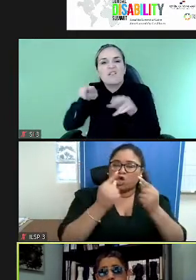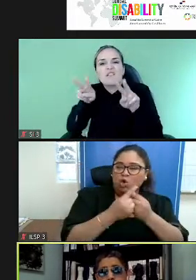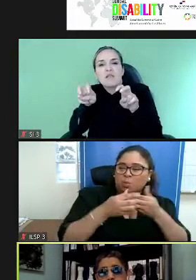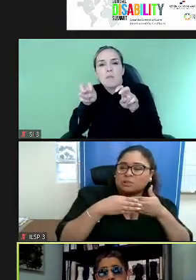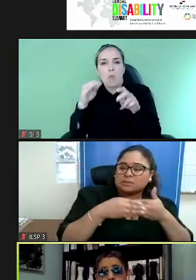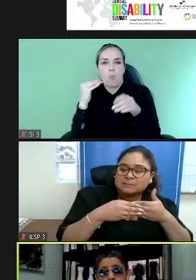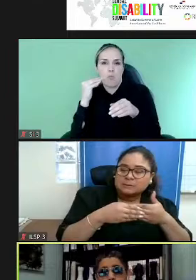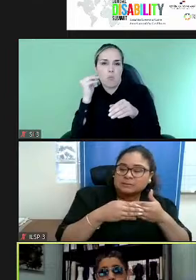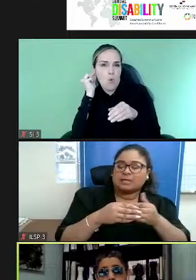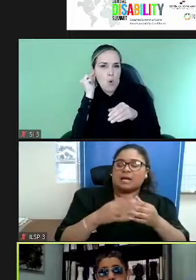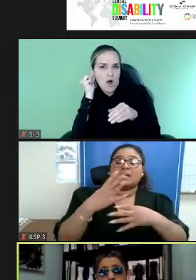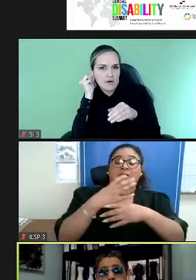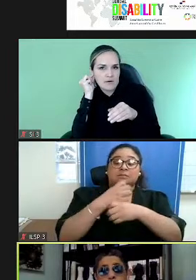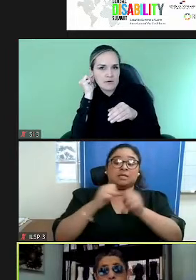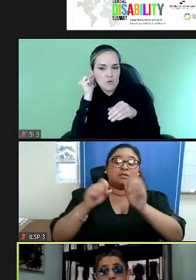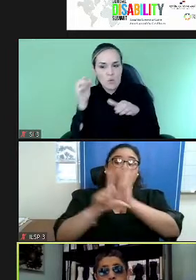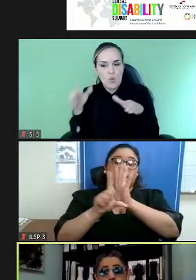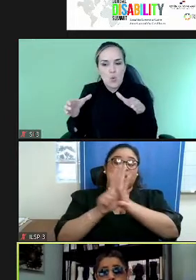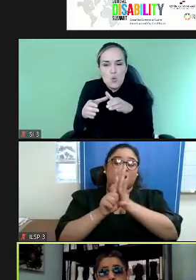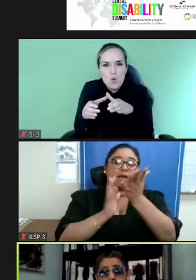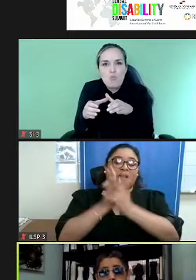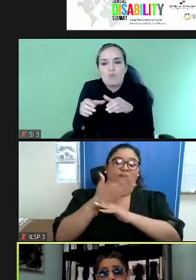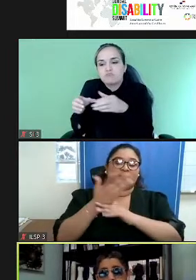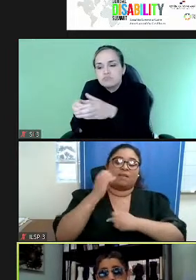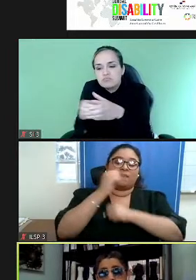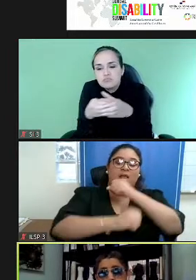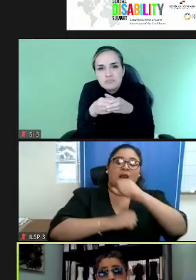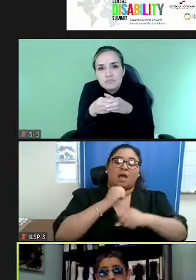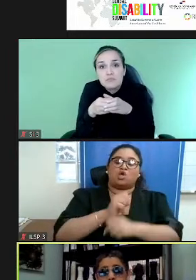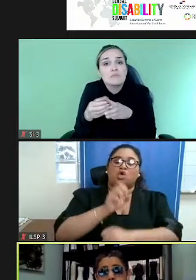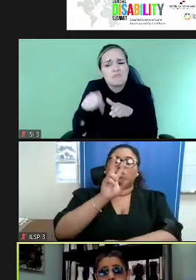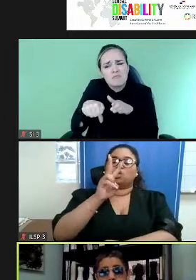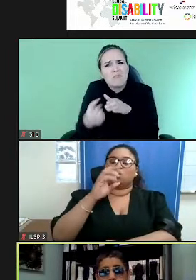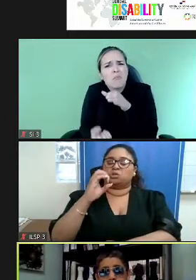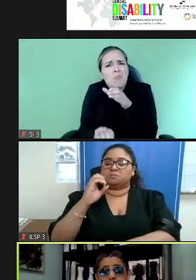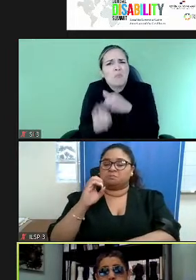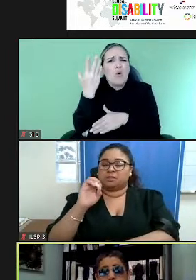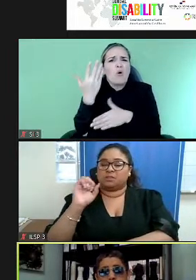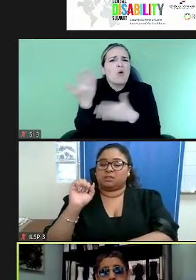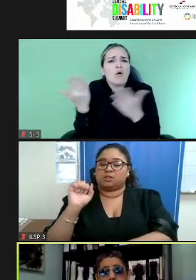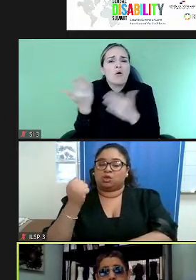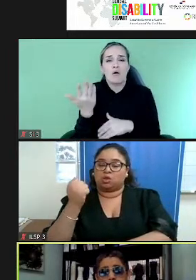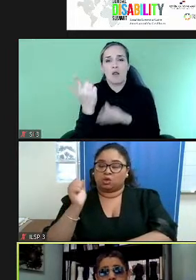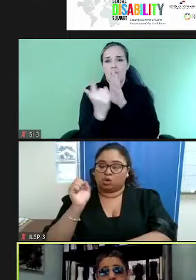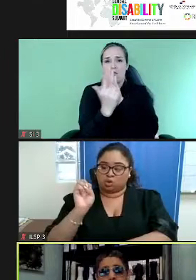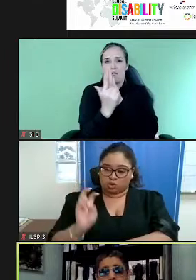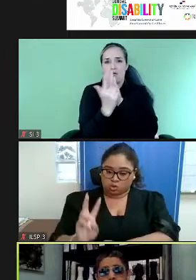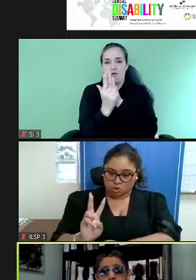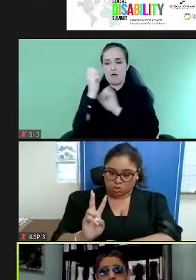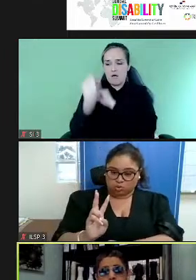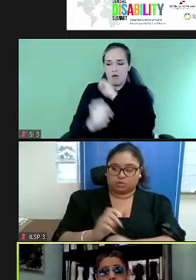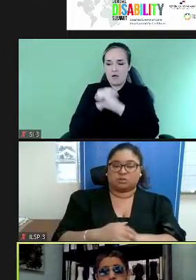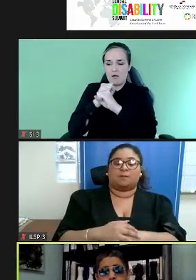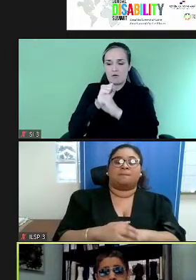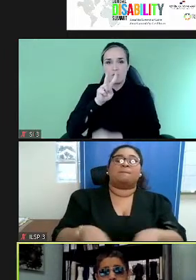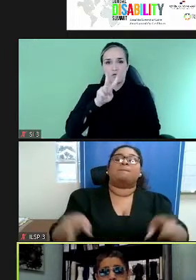created by a law in 2012. before